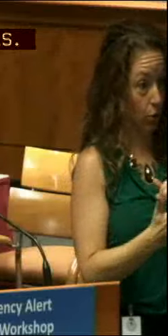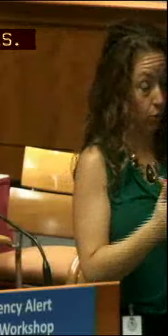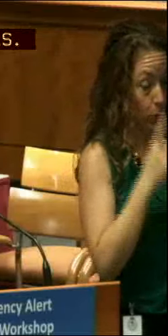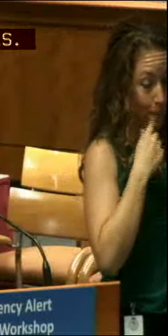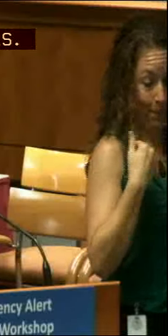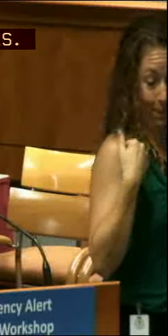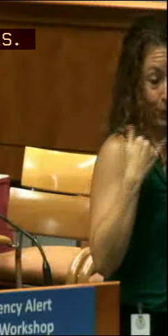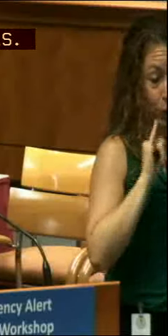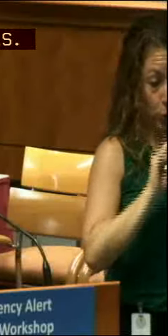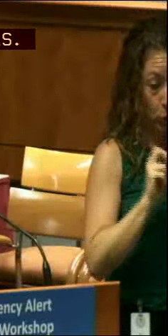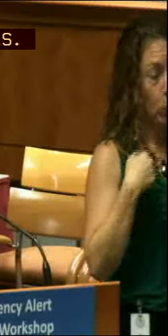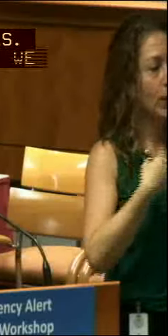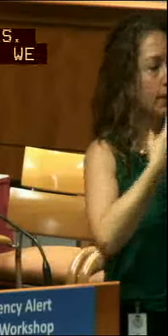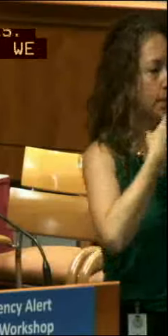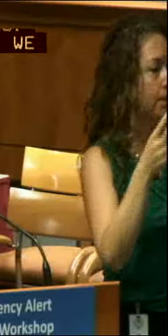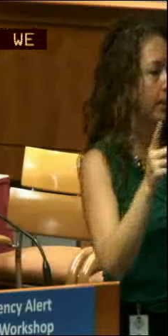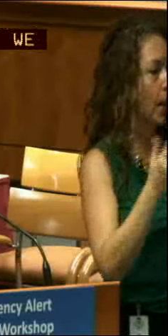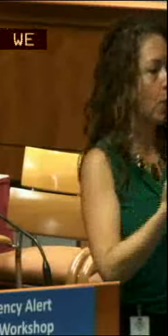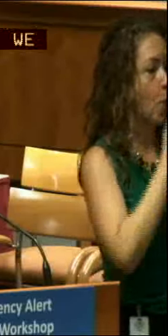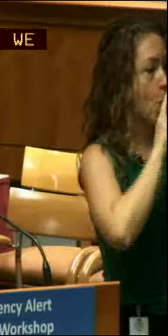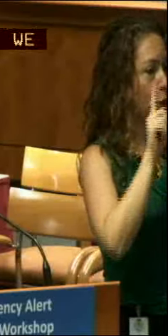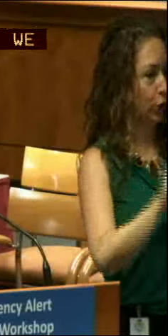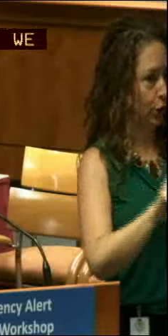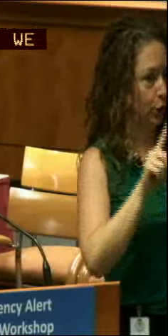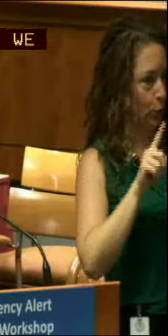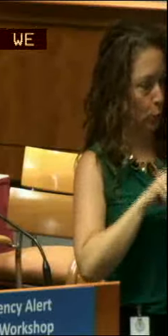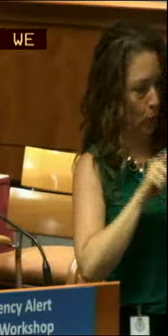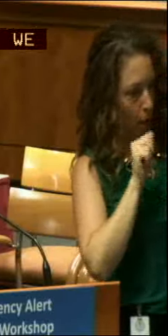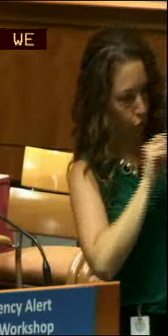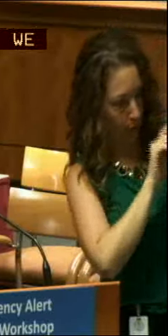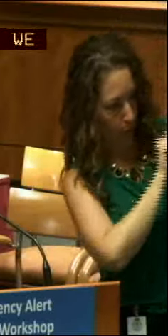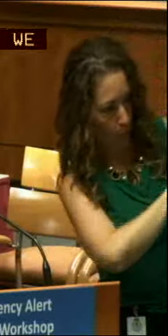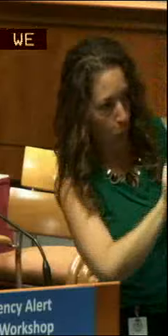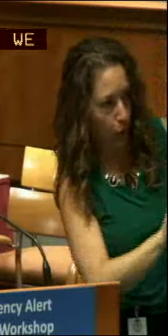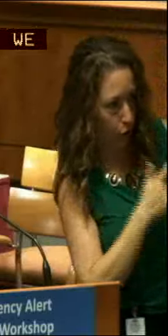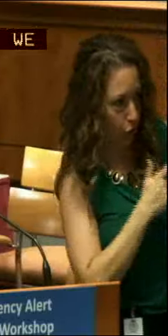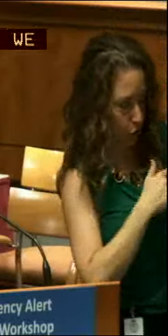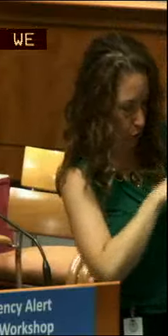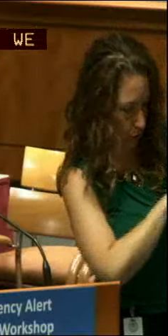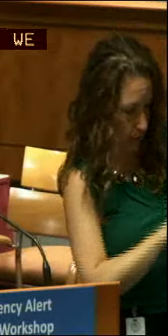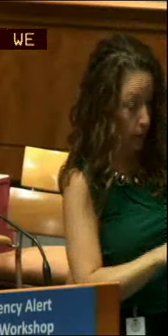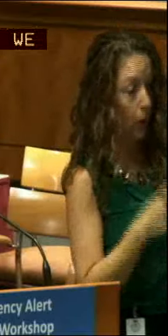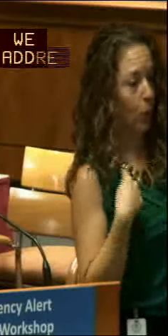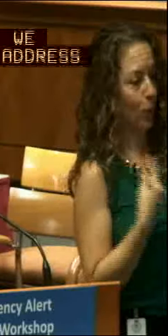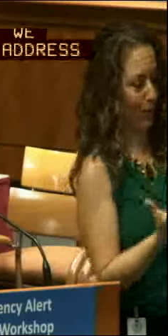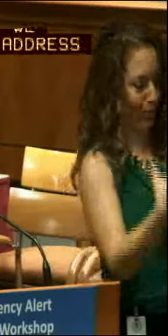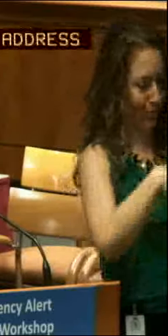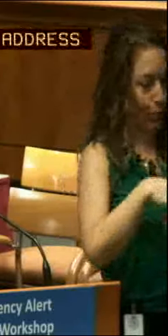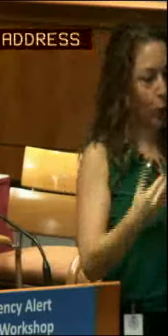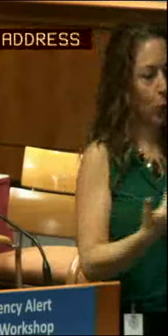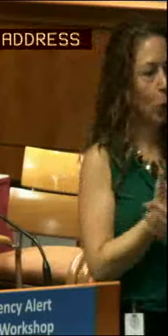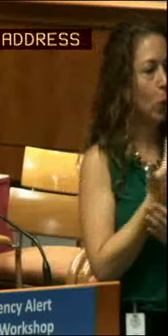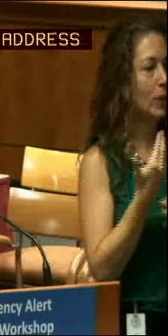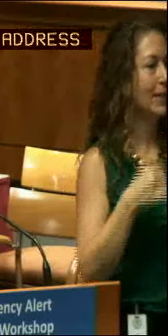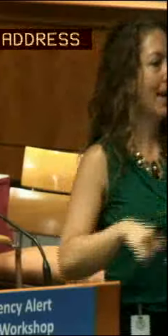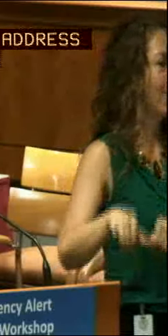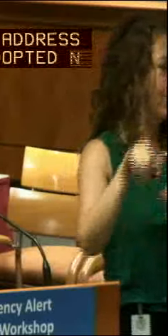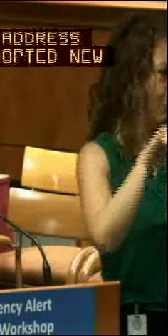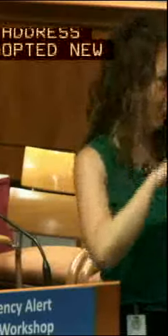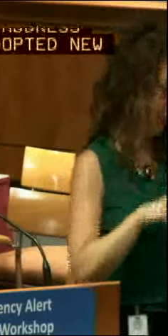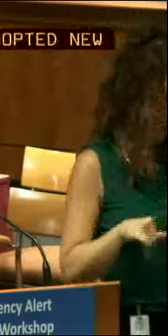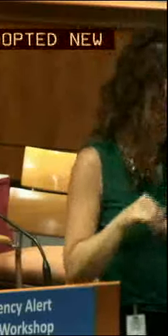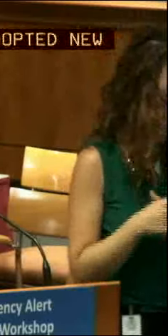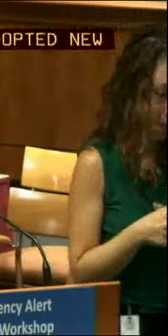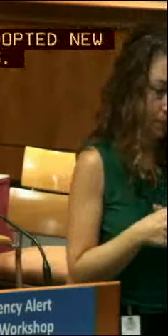to address these concerns and adopted new operational standards. Now, this is something the